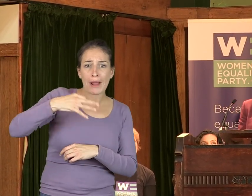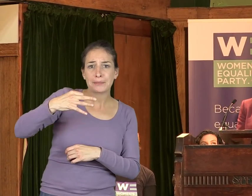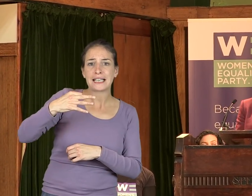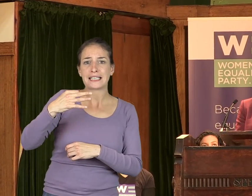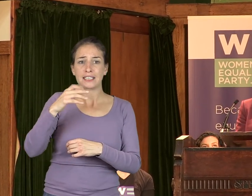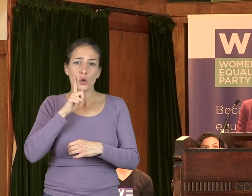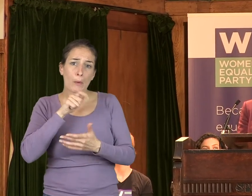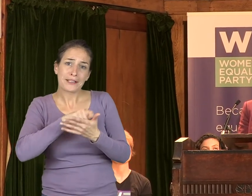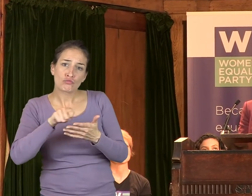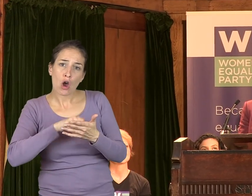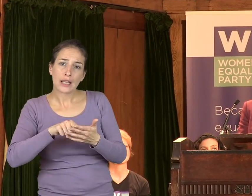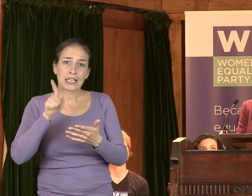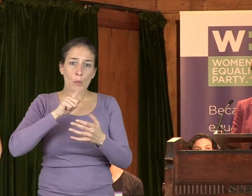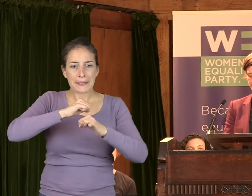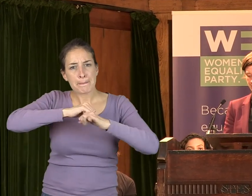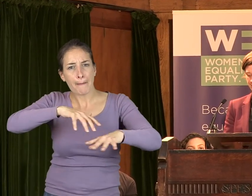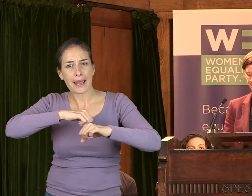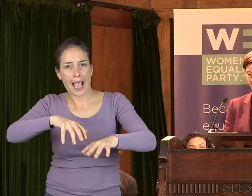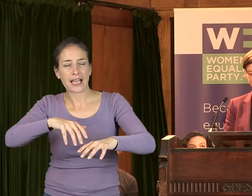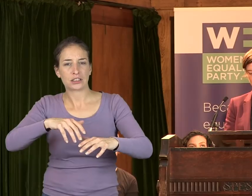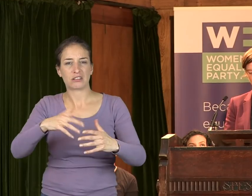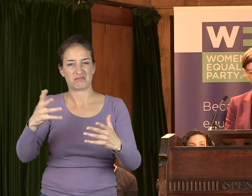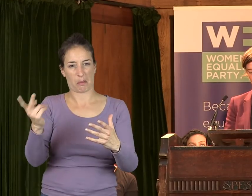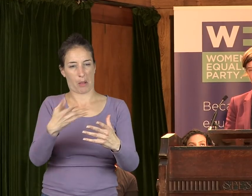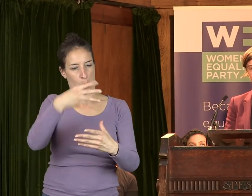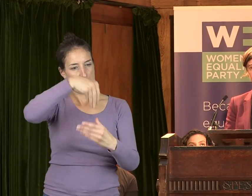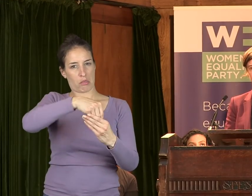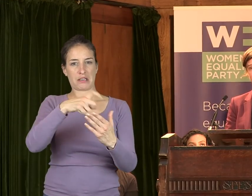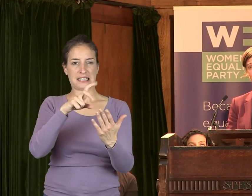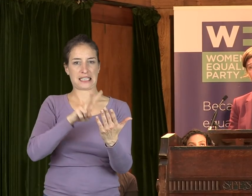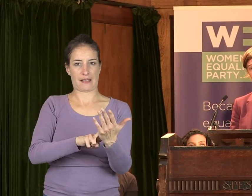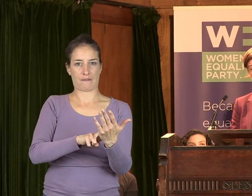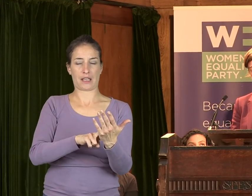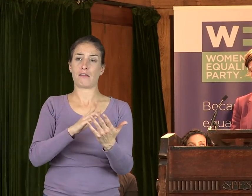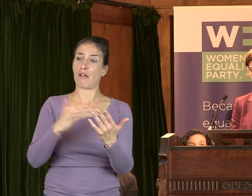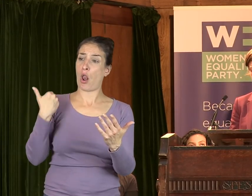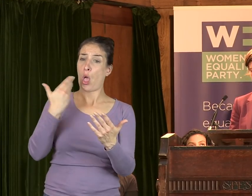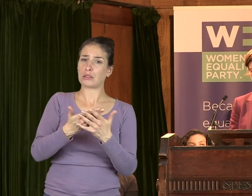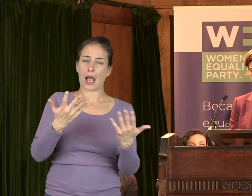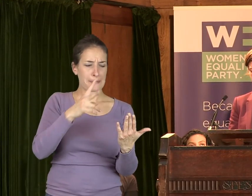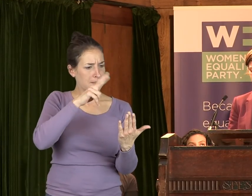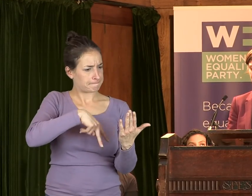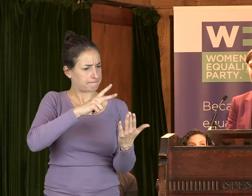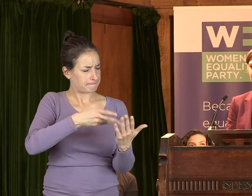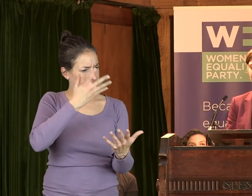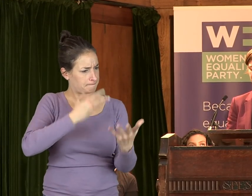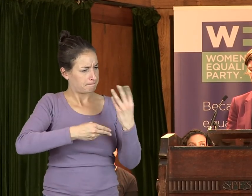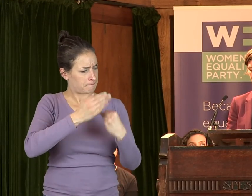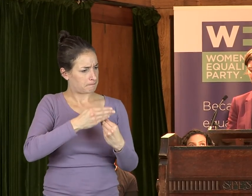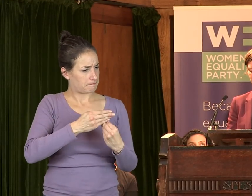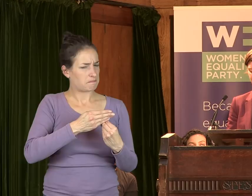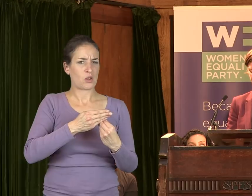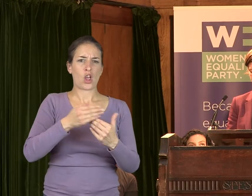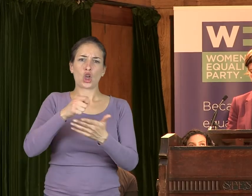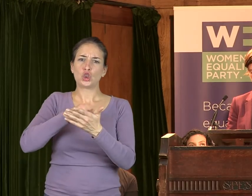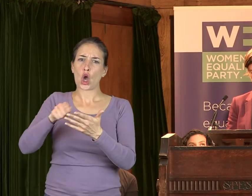reading and reading about journalism that sidelines women, that sexualizes women, and that is reliant on